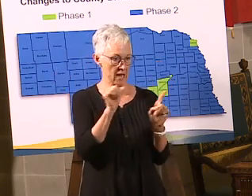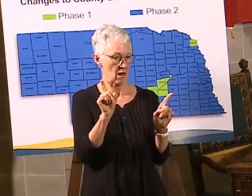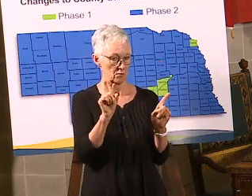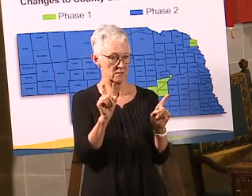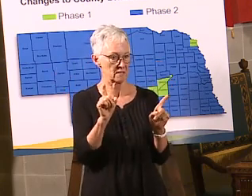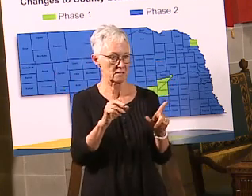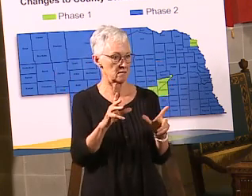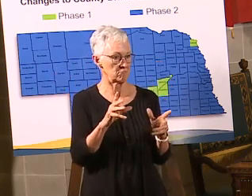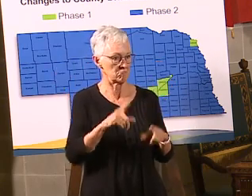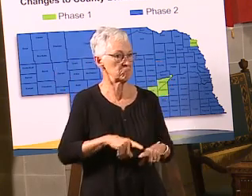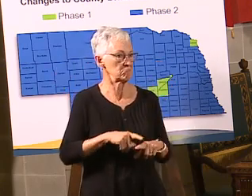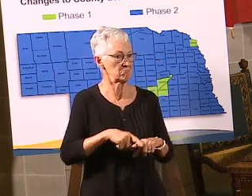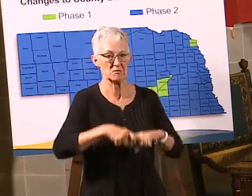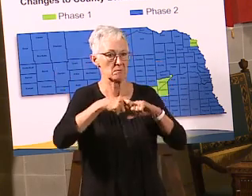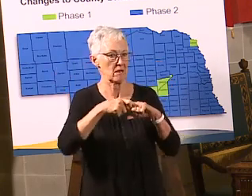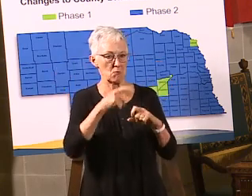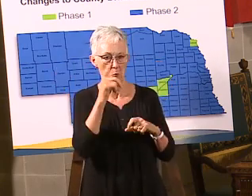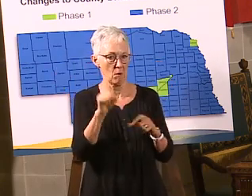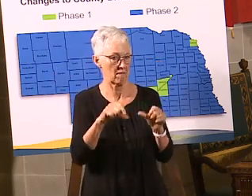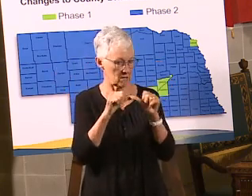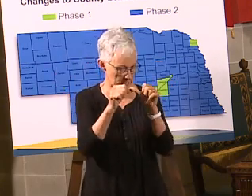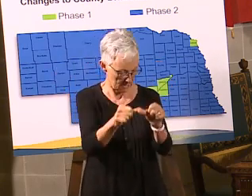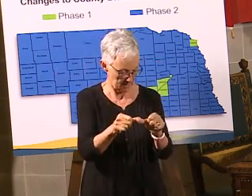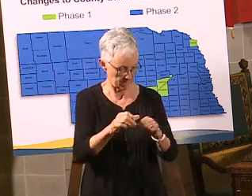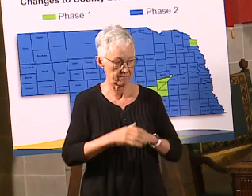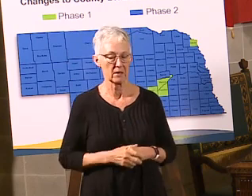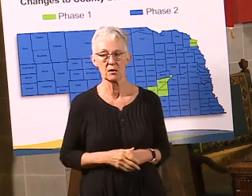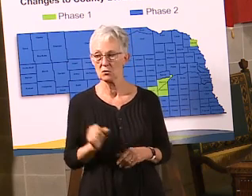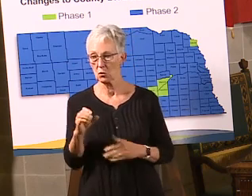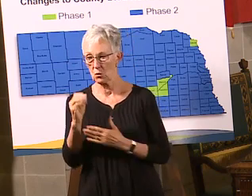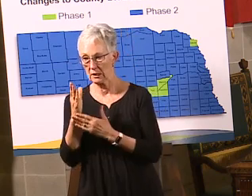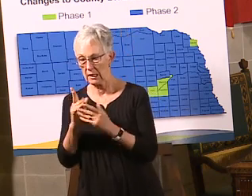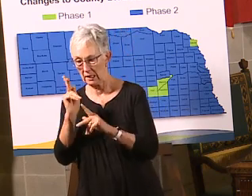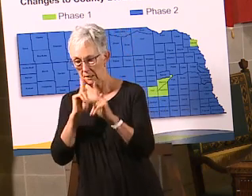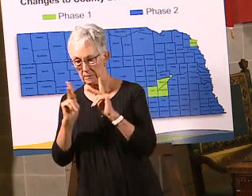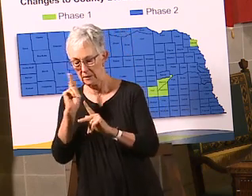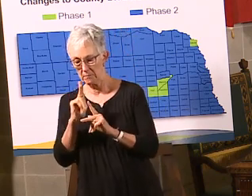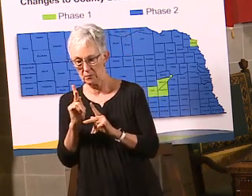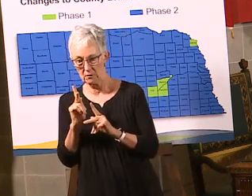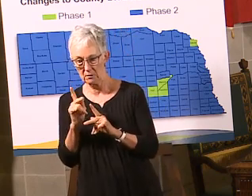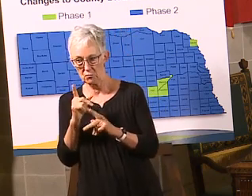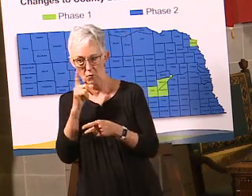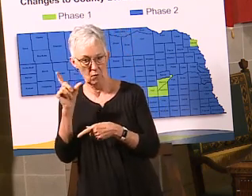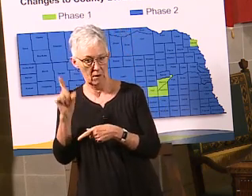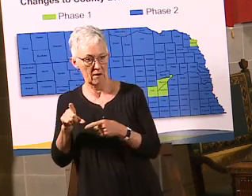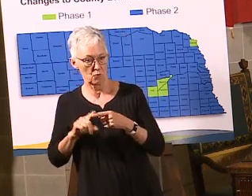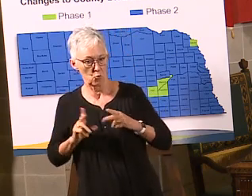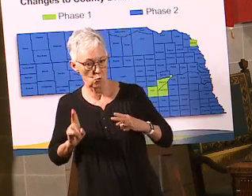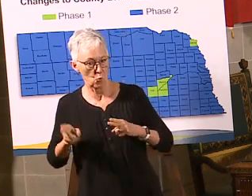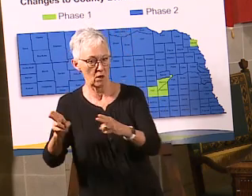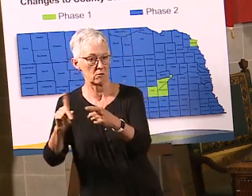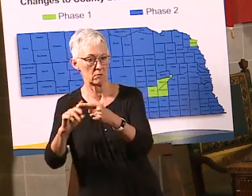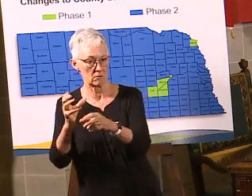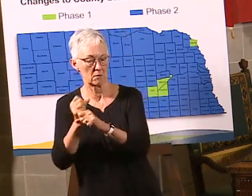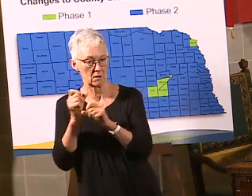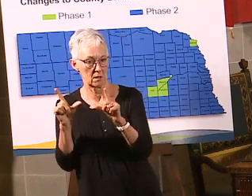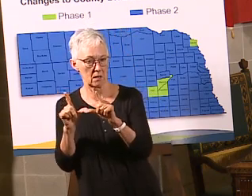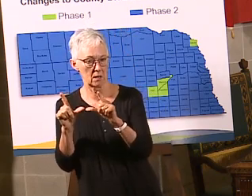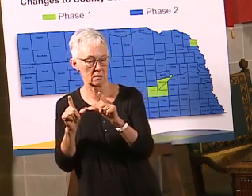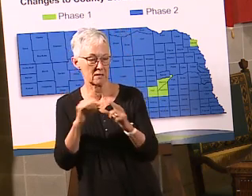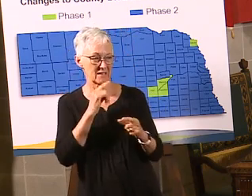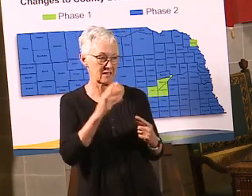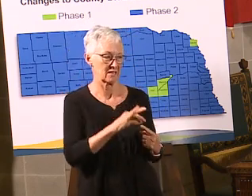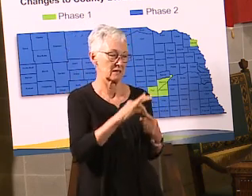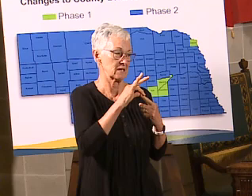customers who no longer had to rush to renew their license, but when the drive tests were suspended, It was disappointing for a few, especially some